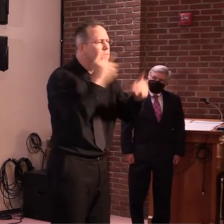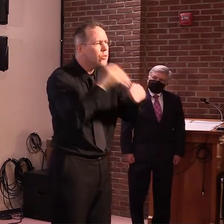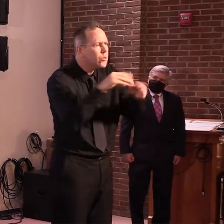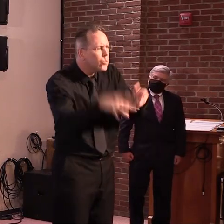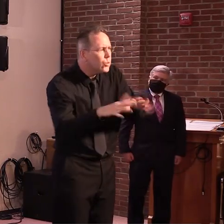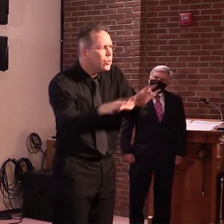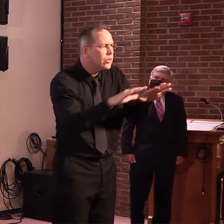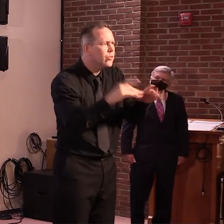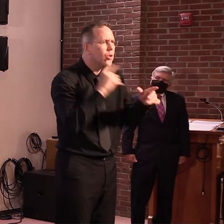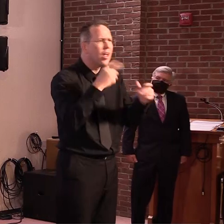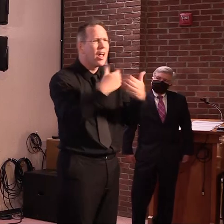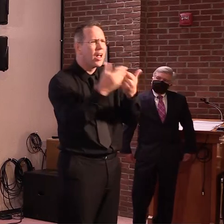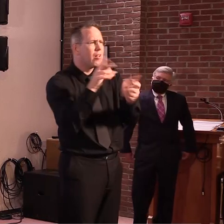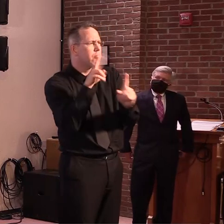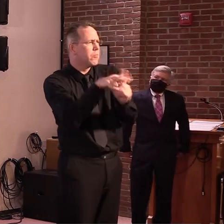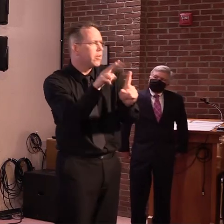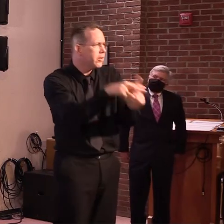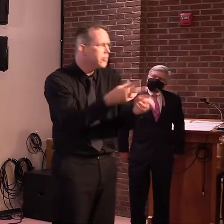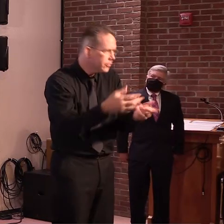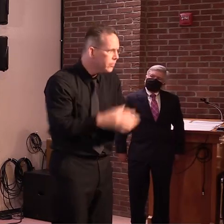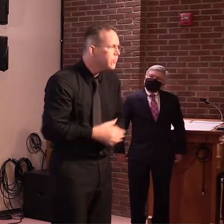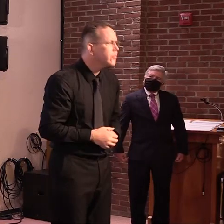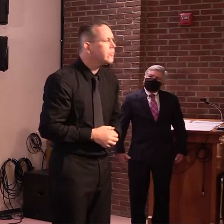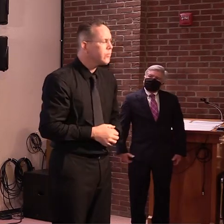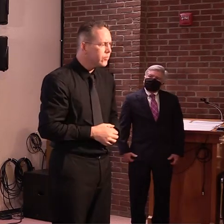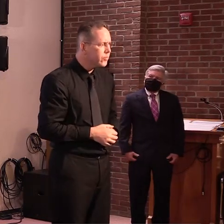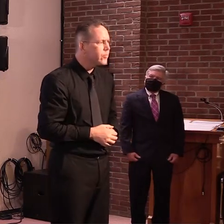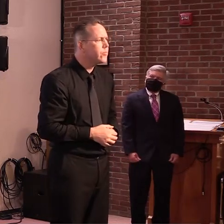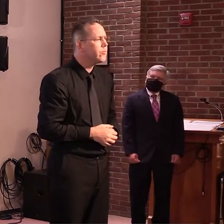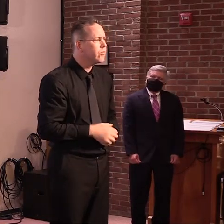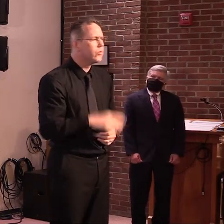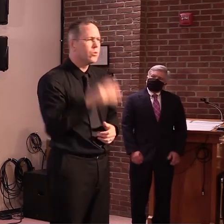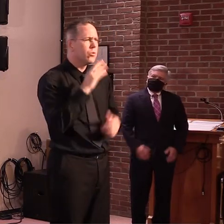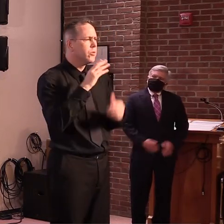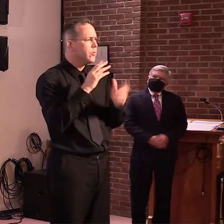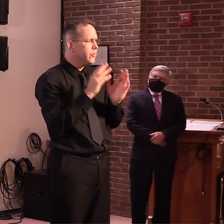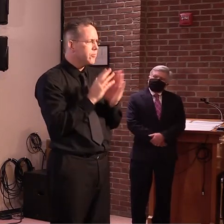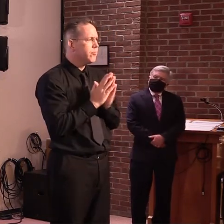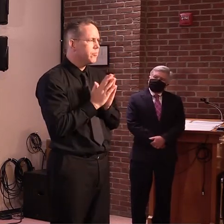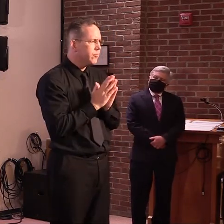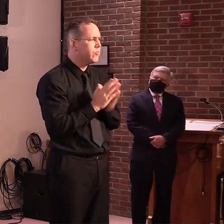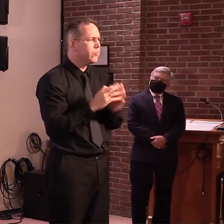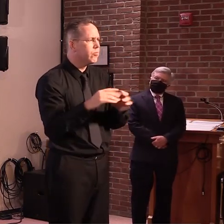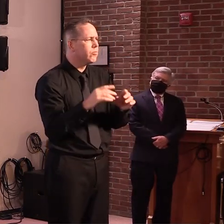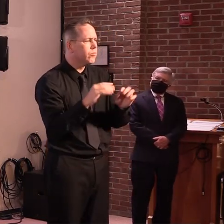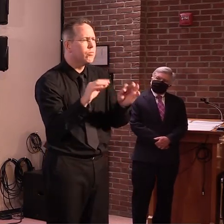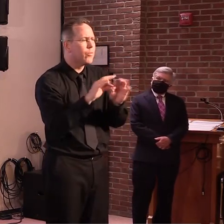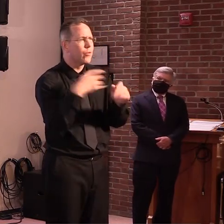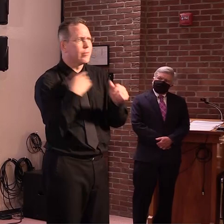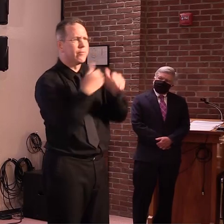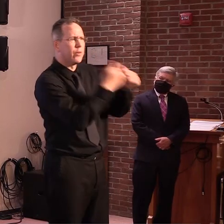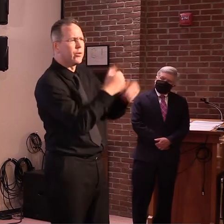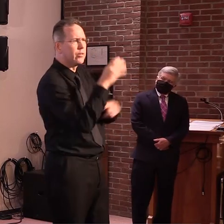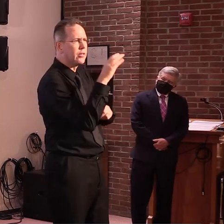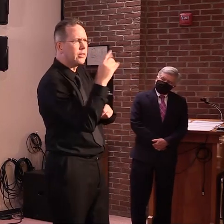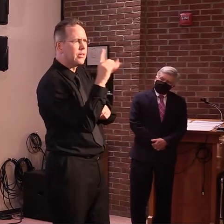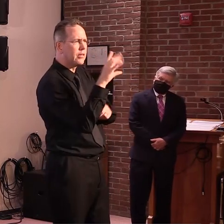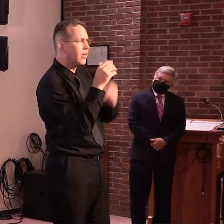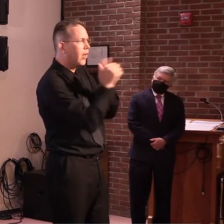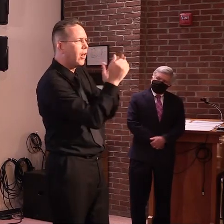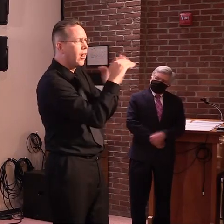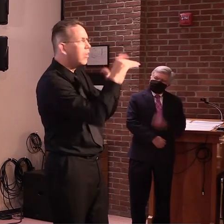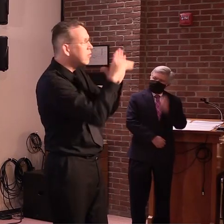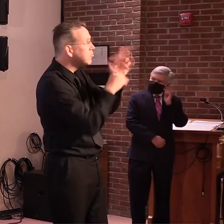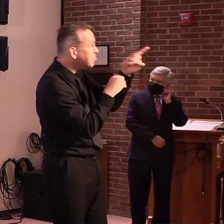the list goes on. And we have the CDC with its wisdom and a lot of its guidance, although to